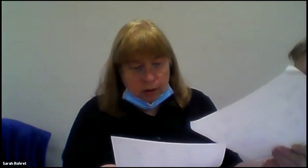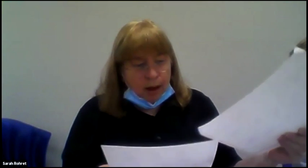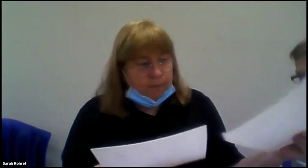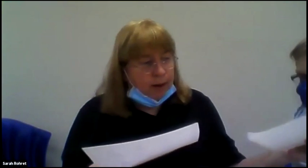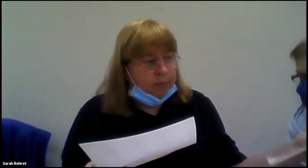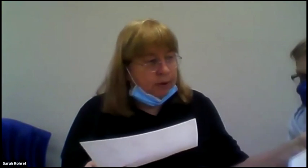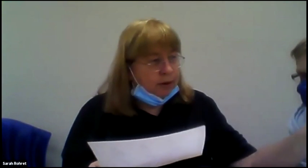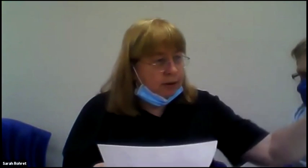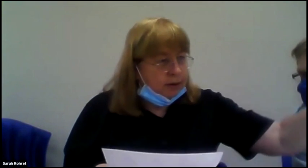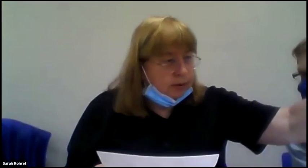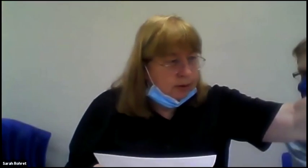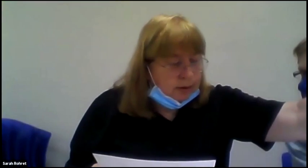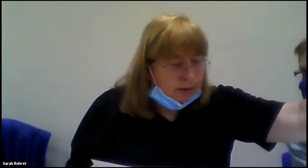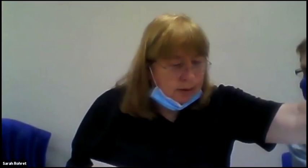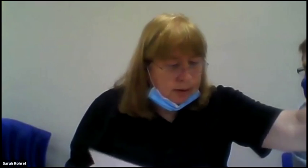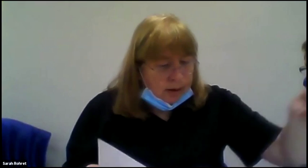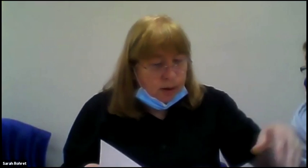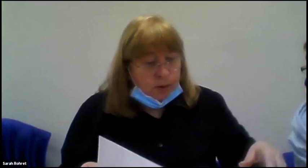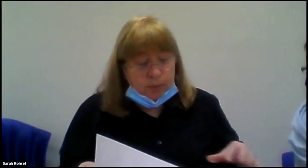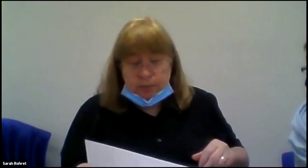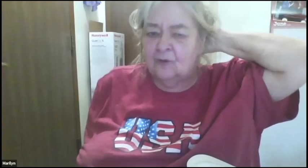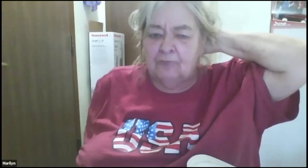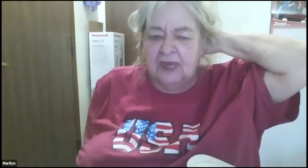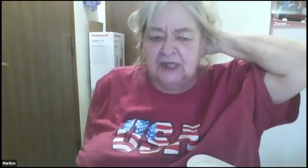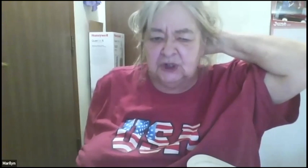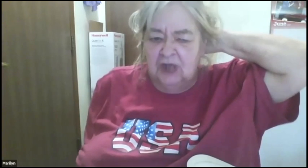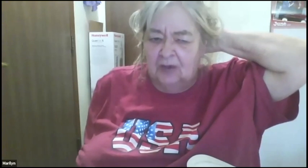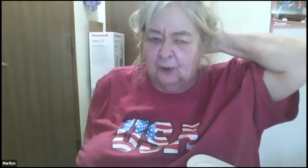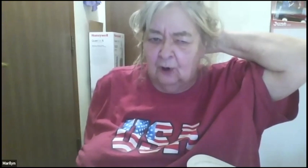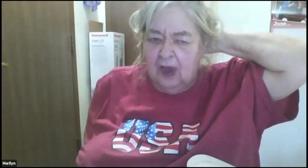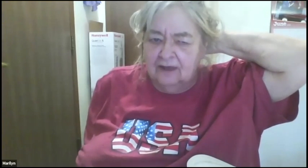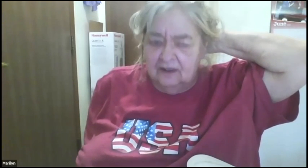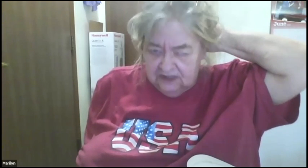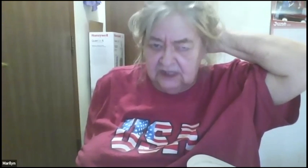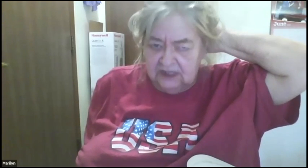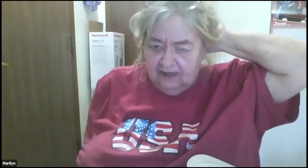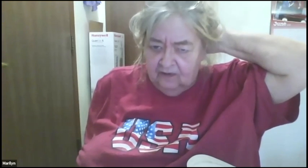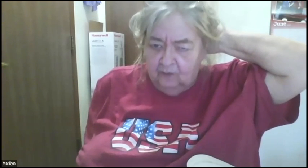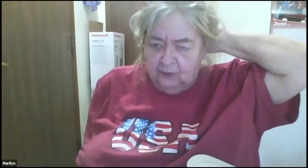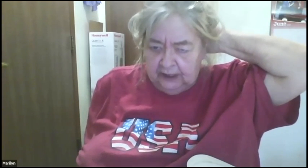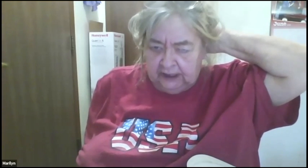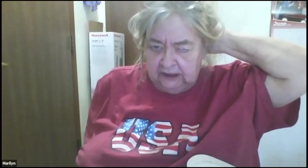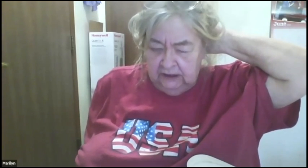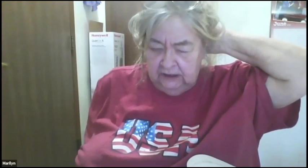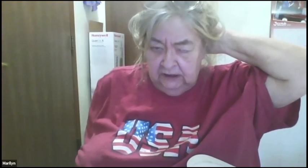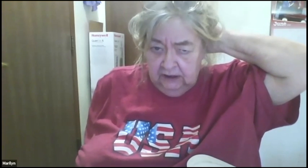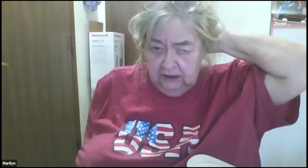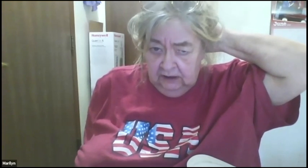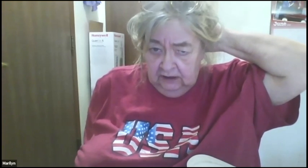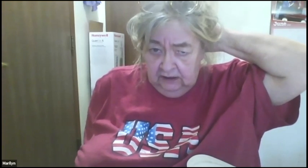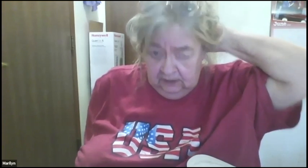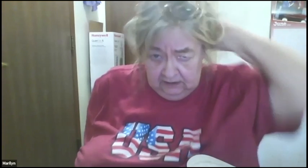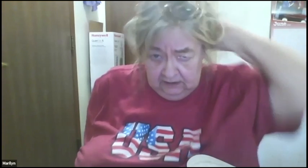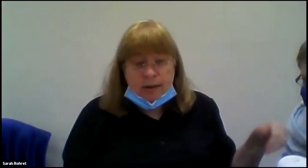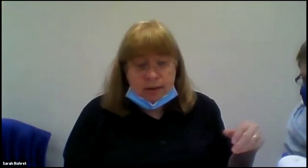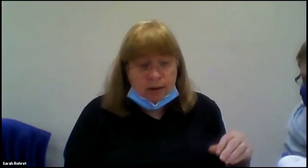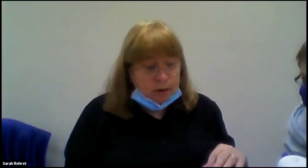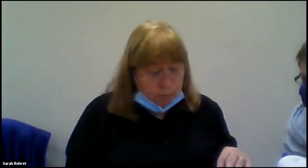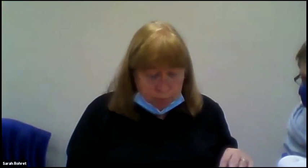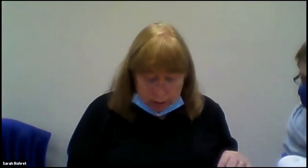Yep, here it is. Do you have a page number? Is this out of the book? No, this is still in the book. This